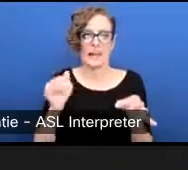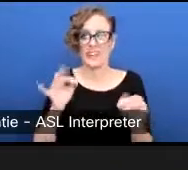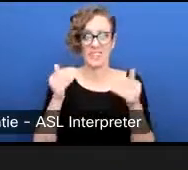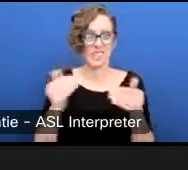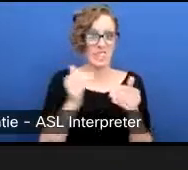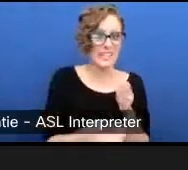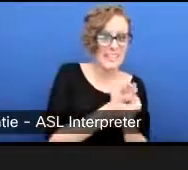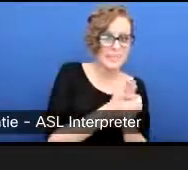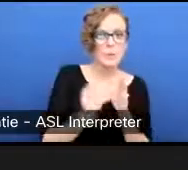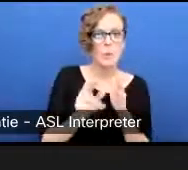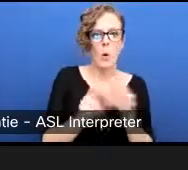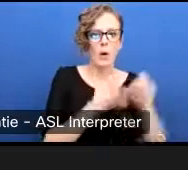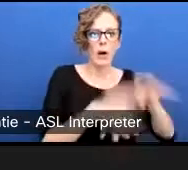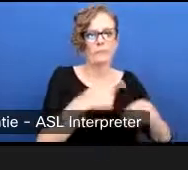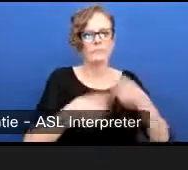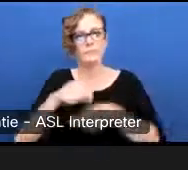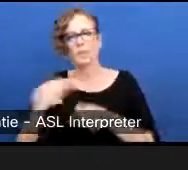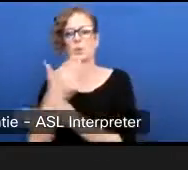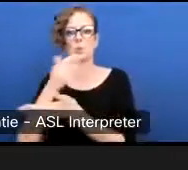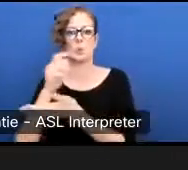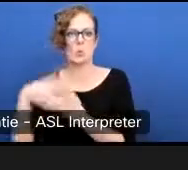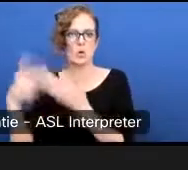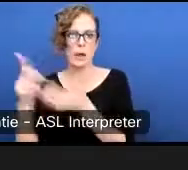an addendum or write a whole new program design.